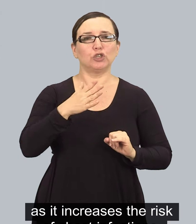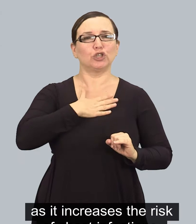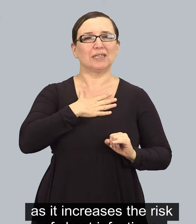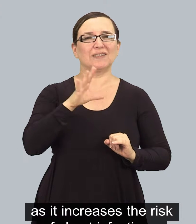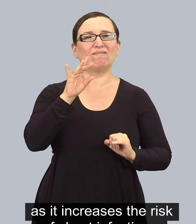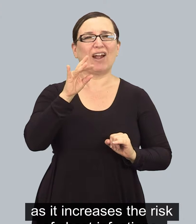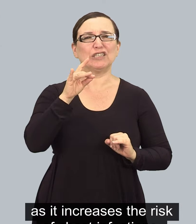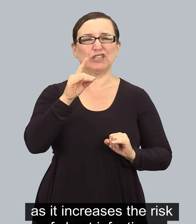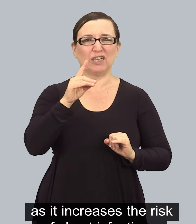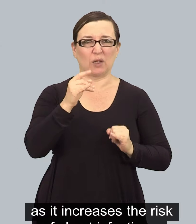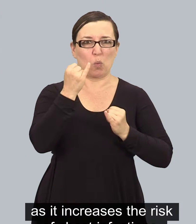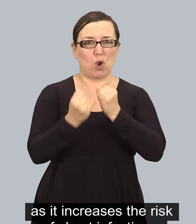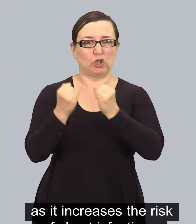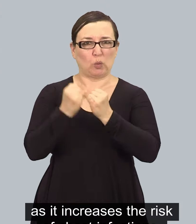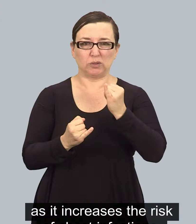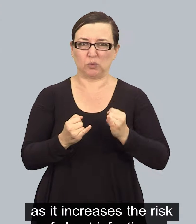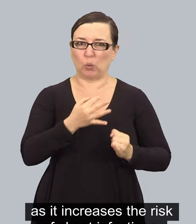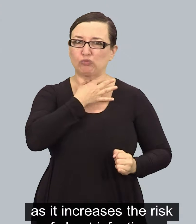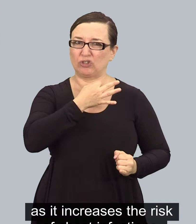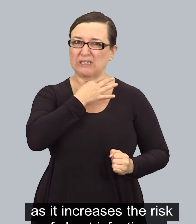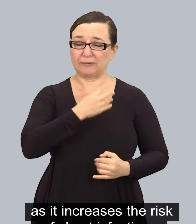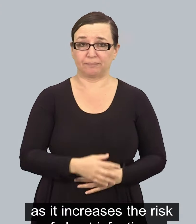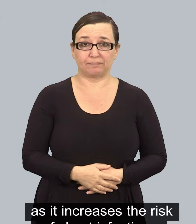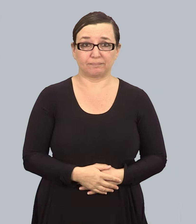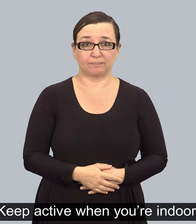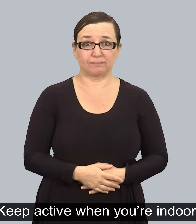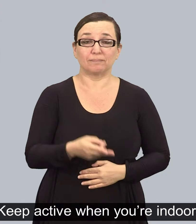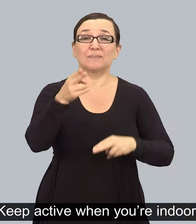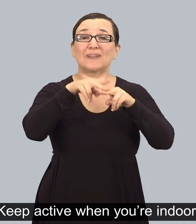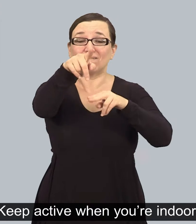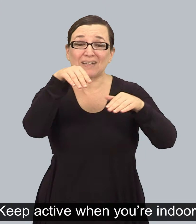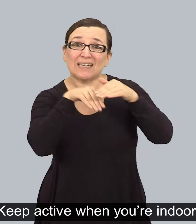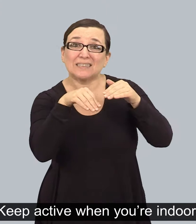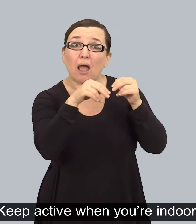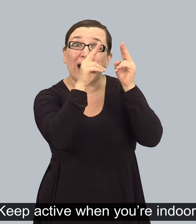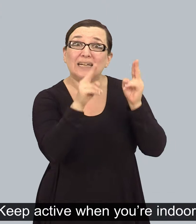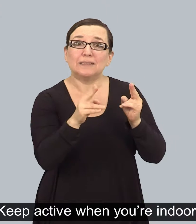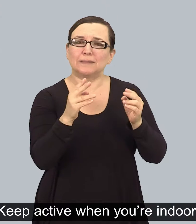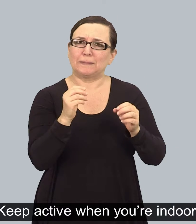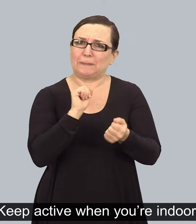as it increases the risk of chest infections. Keep active when you're indoors.